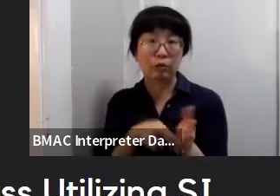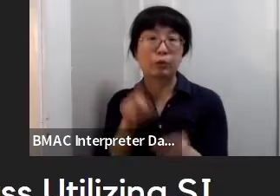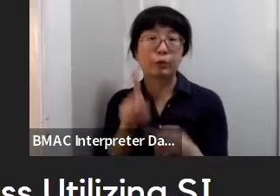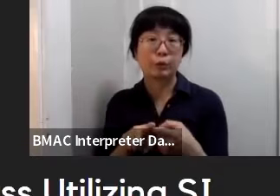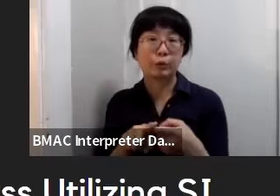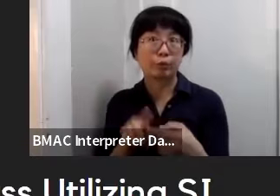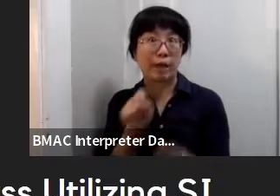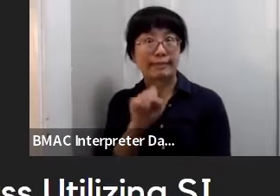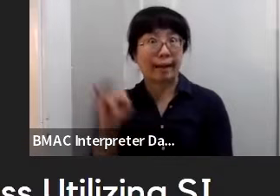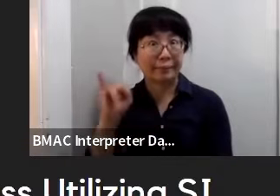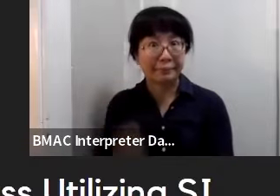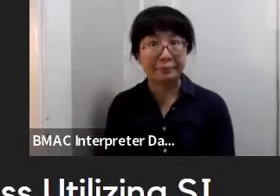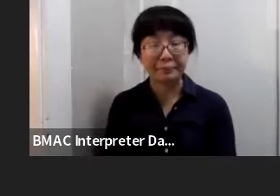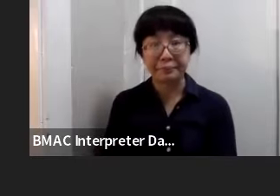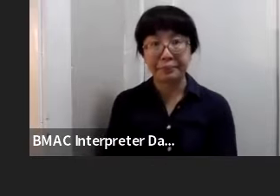SI.